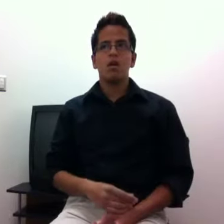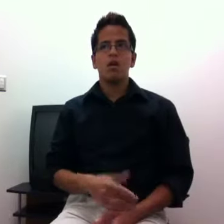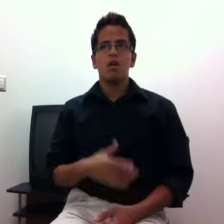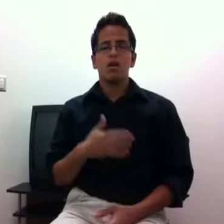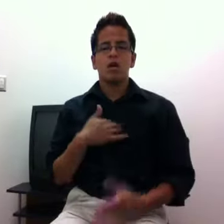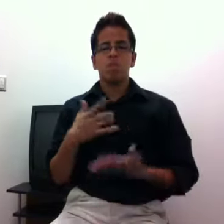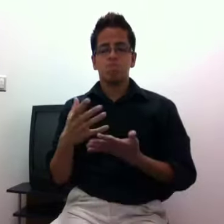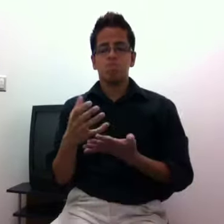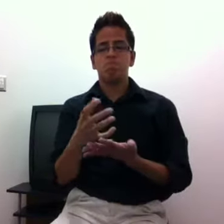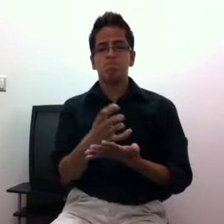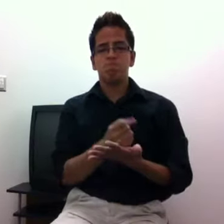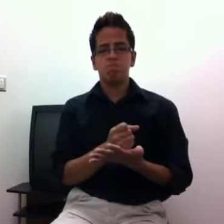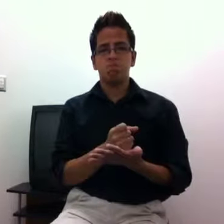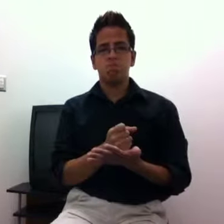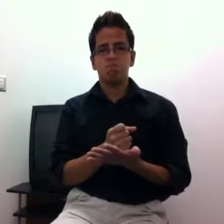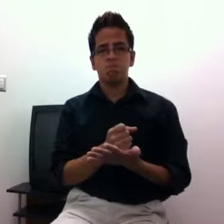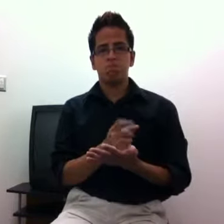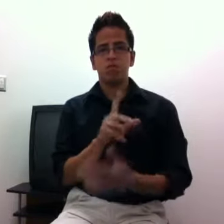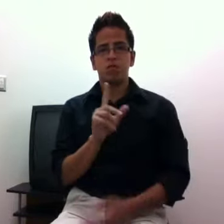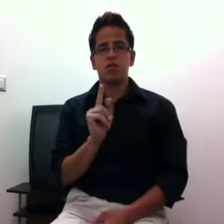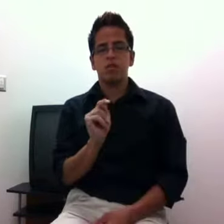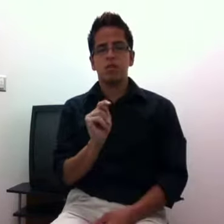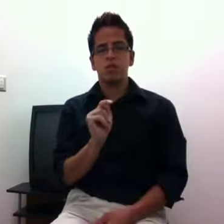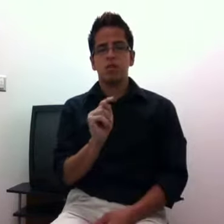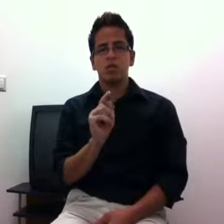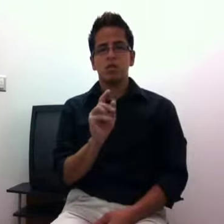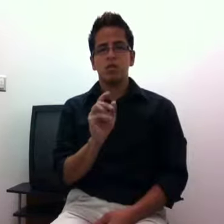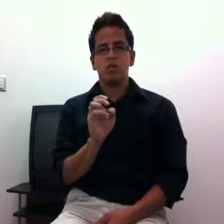farmhouse on the outskirts of Sheffield.